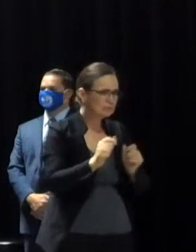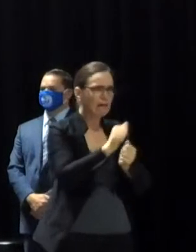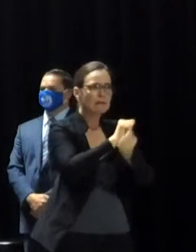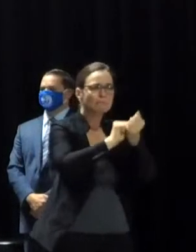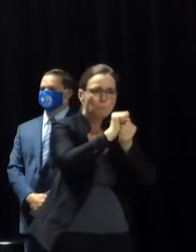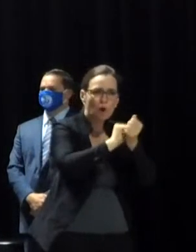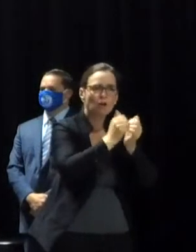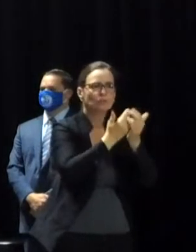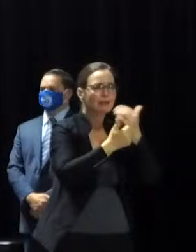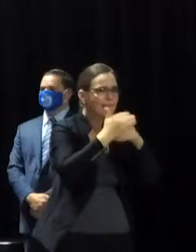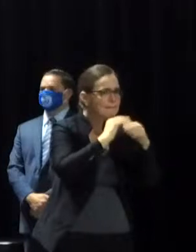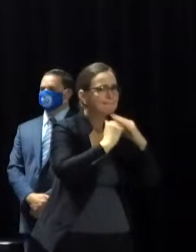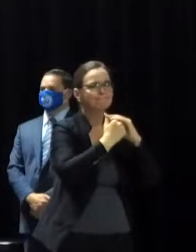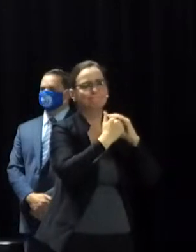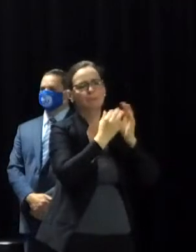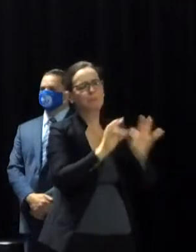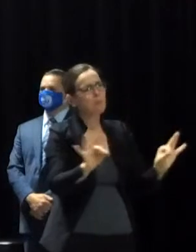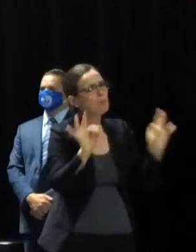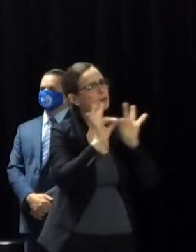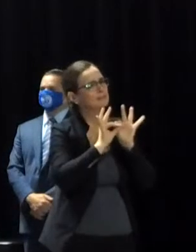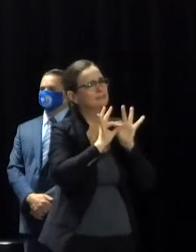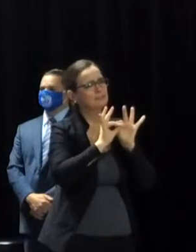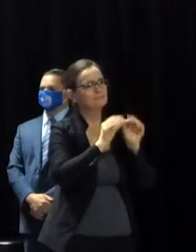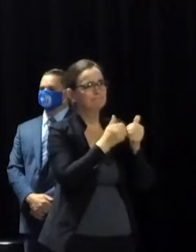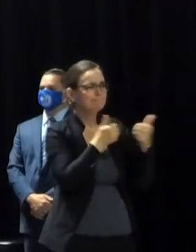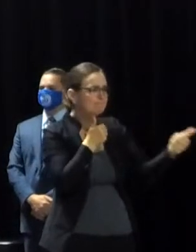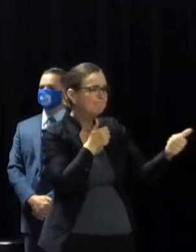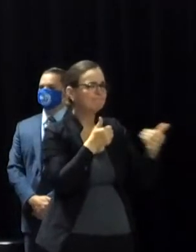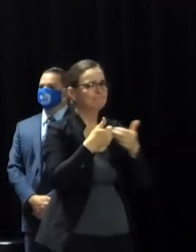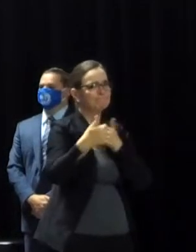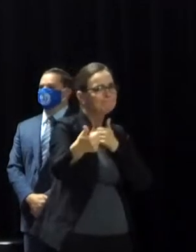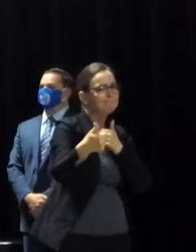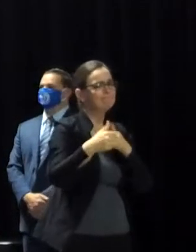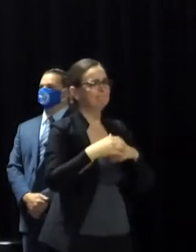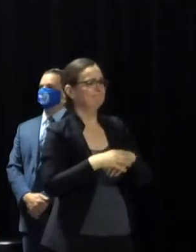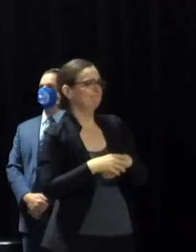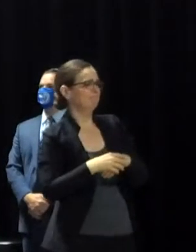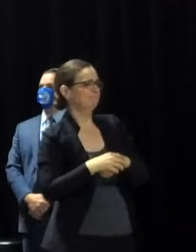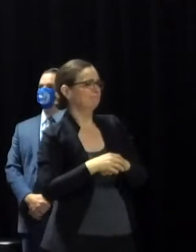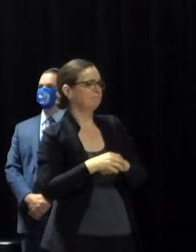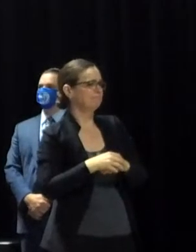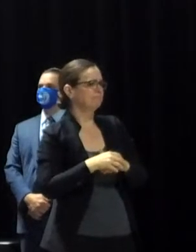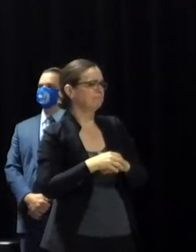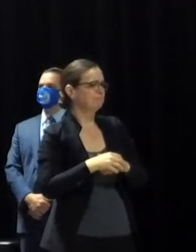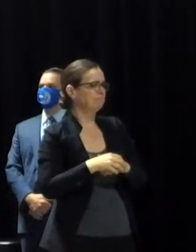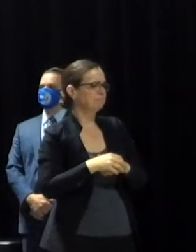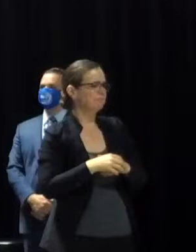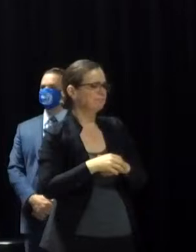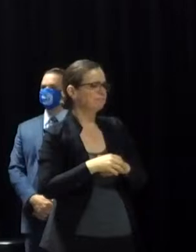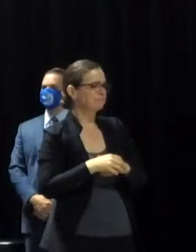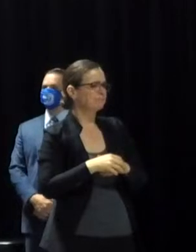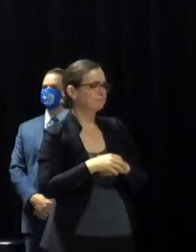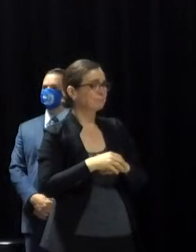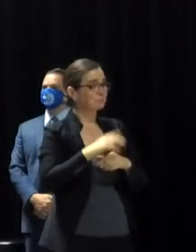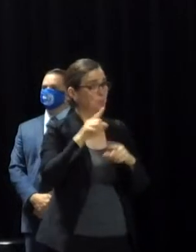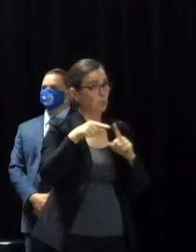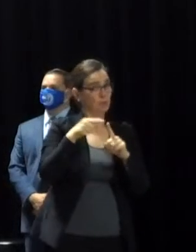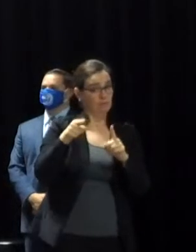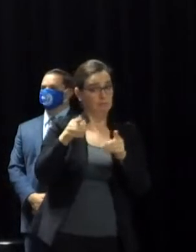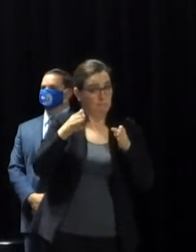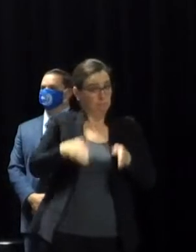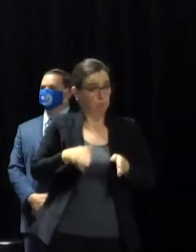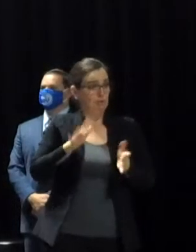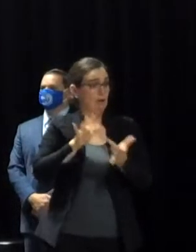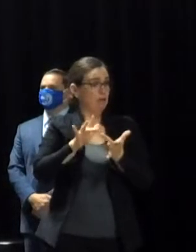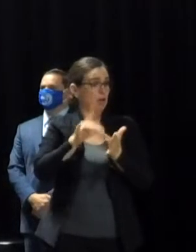And if you, and when our investigators are calling, people really should give us all the